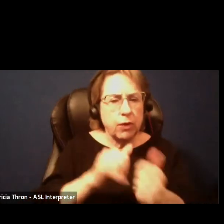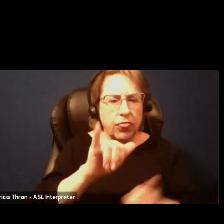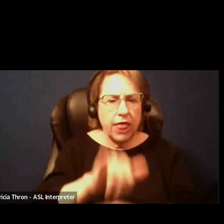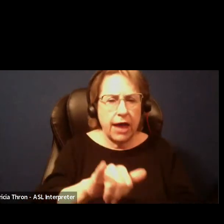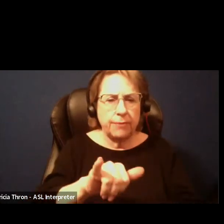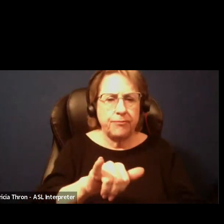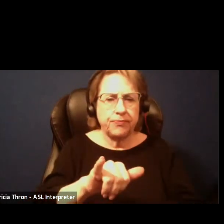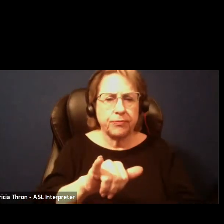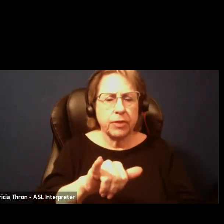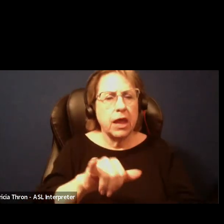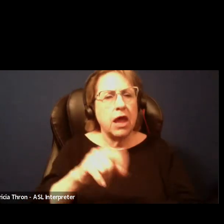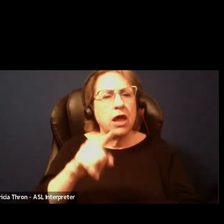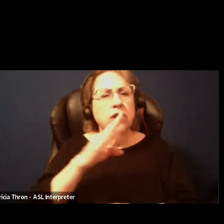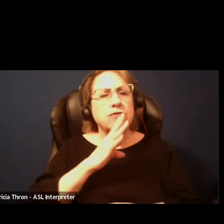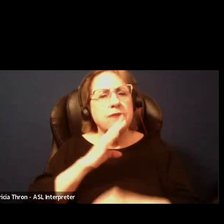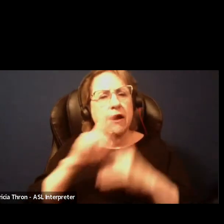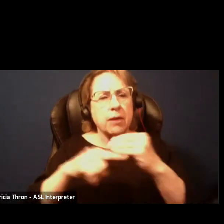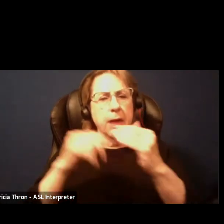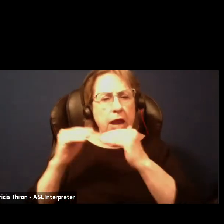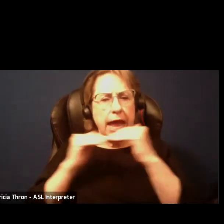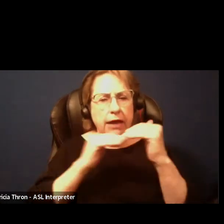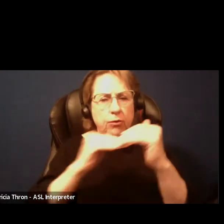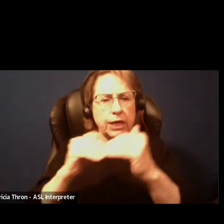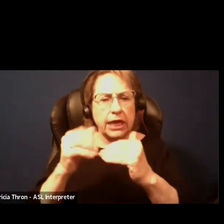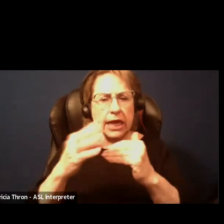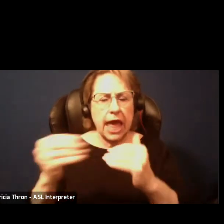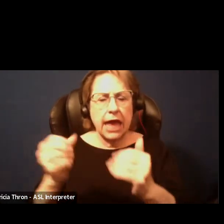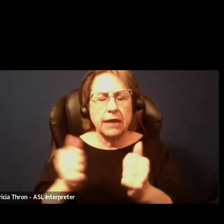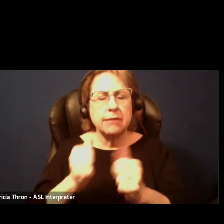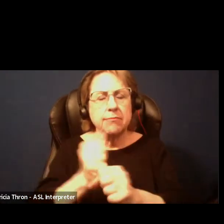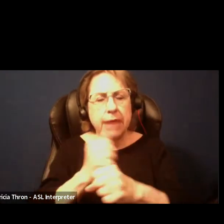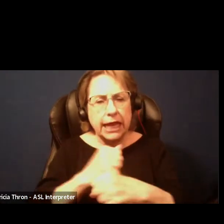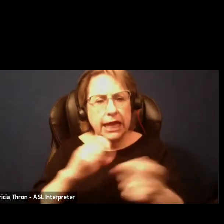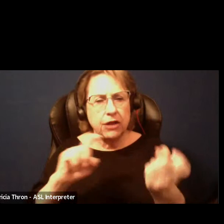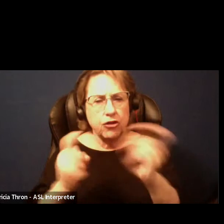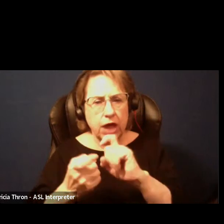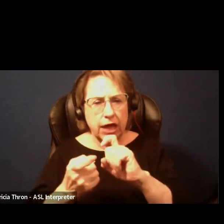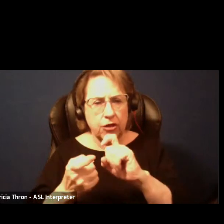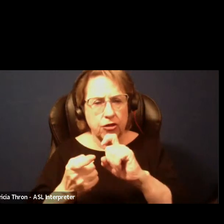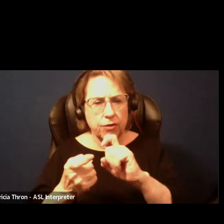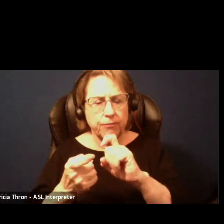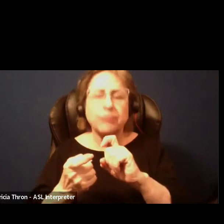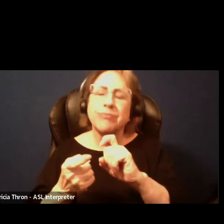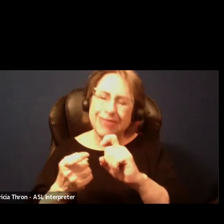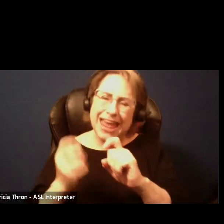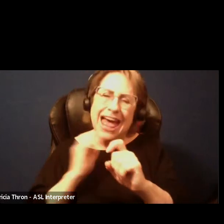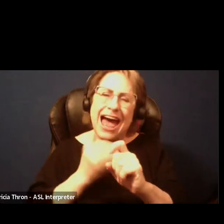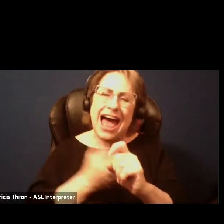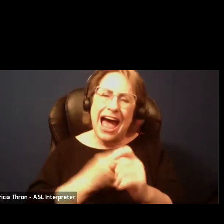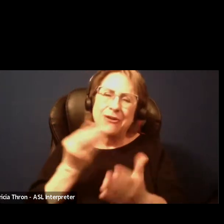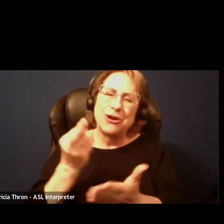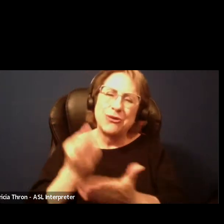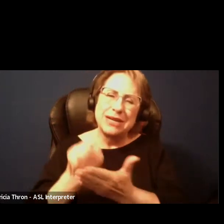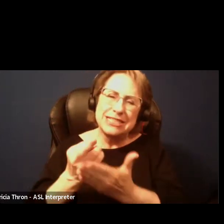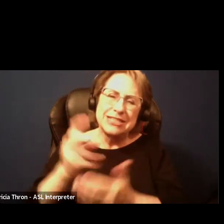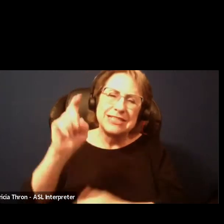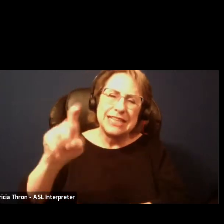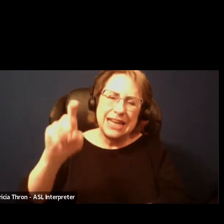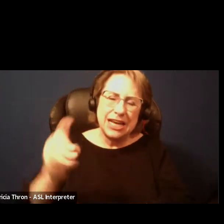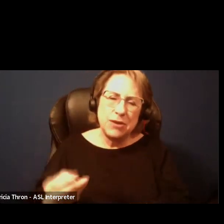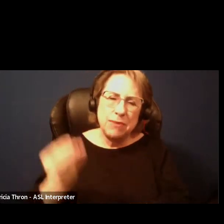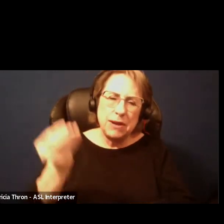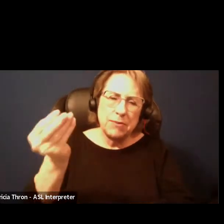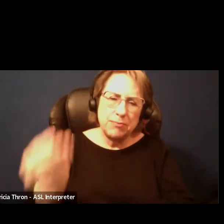about equity and you really talk about making change, putting our resources behind it is going to make the difference. And that's what we have to do.